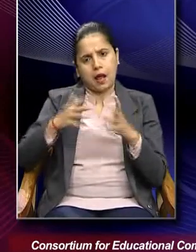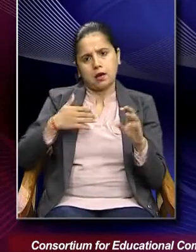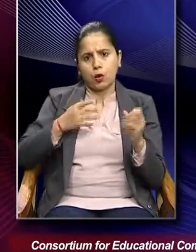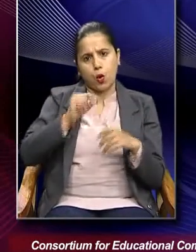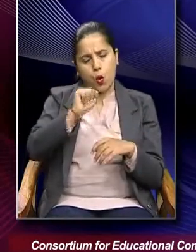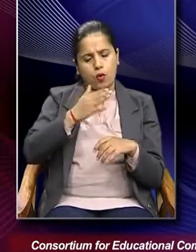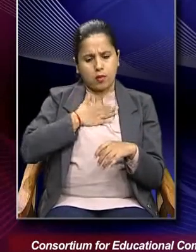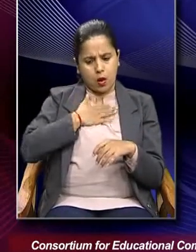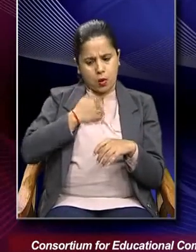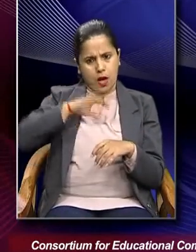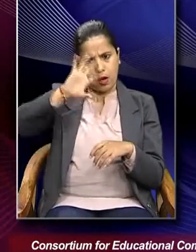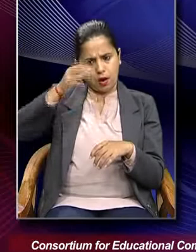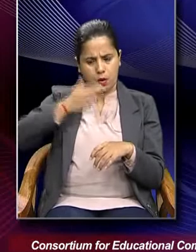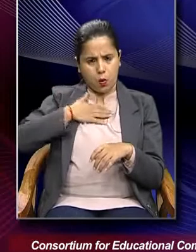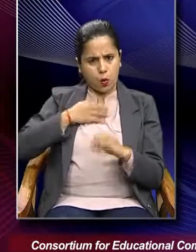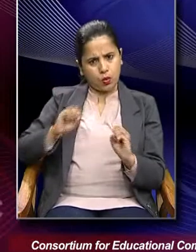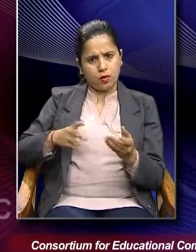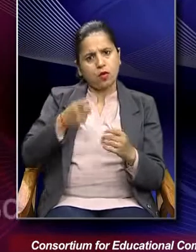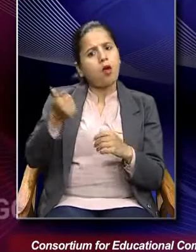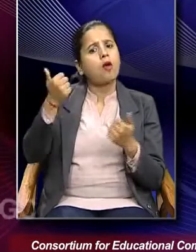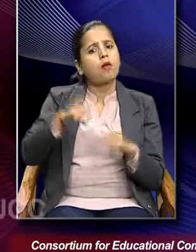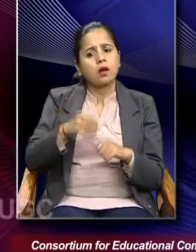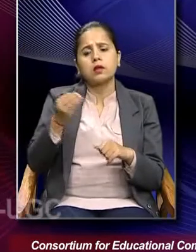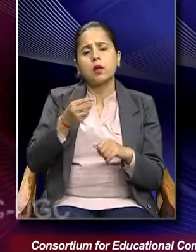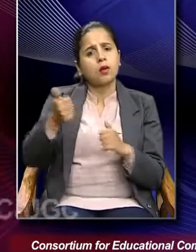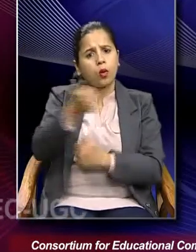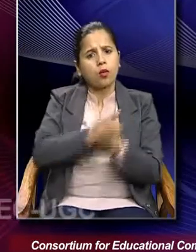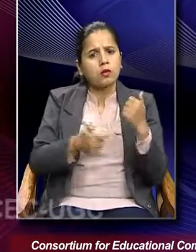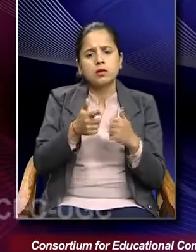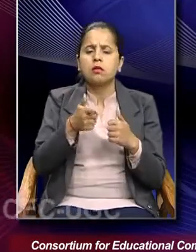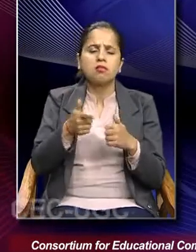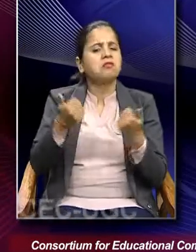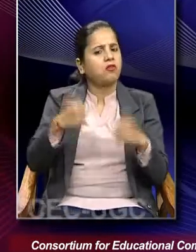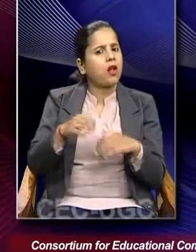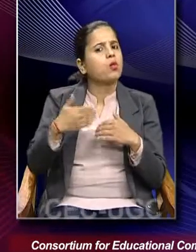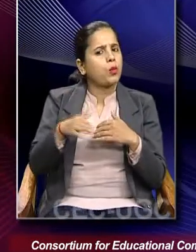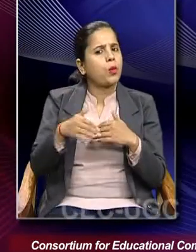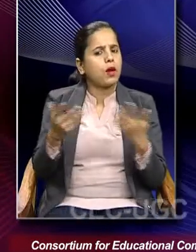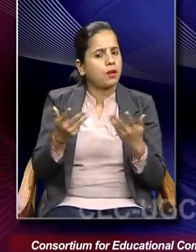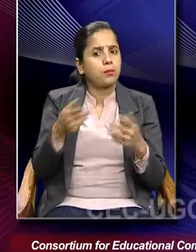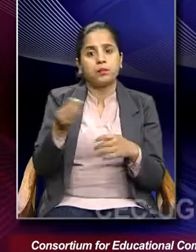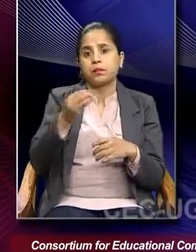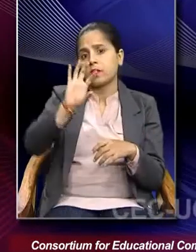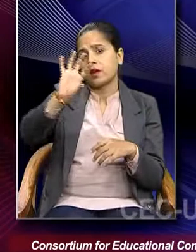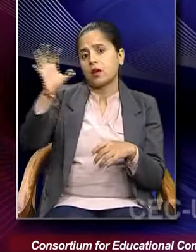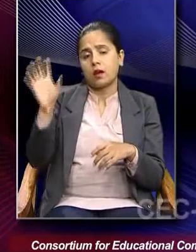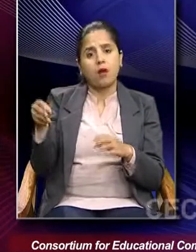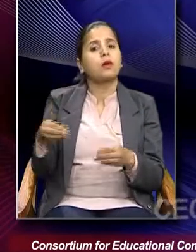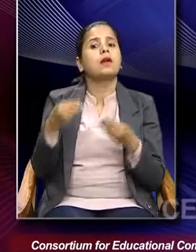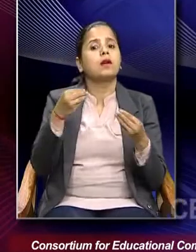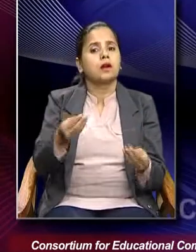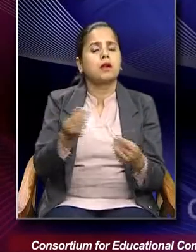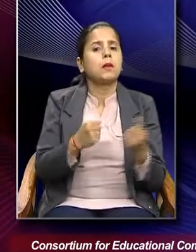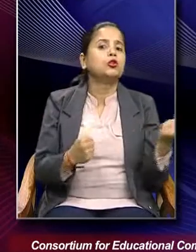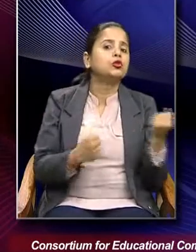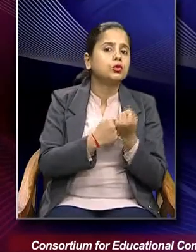own state, even then you fail to face the competition. Some countries, they have even provided some kind of